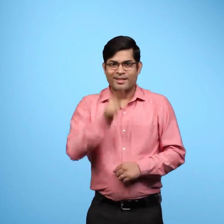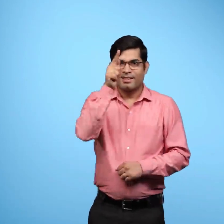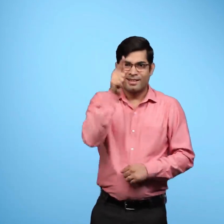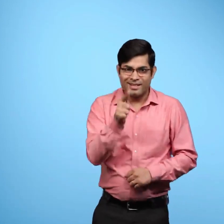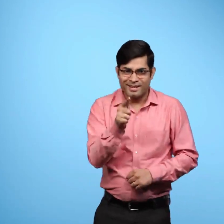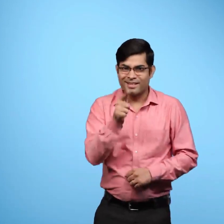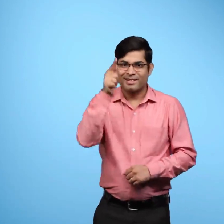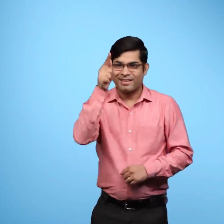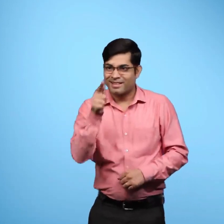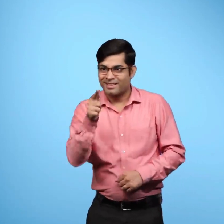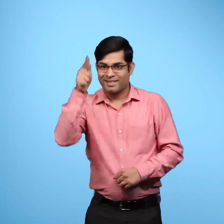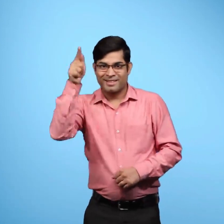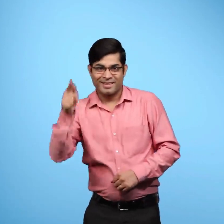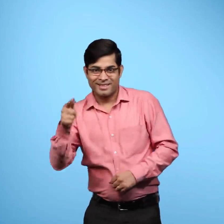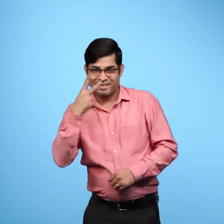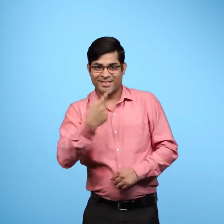standing lines,